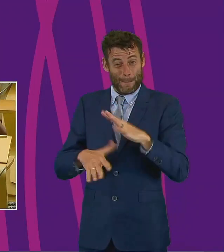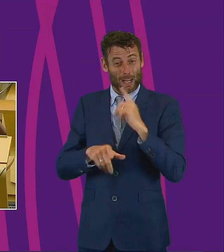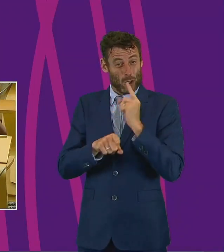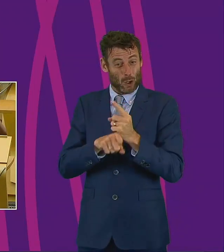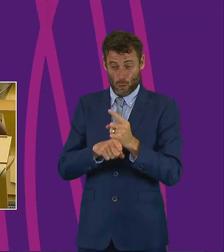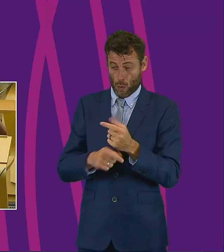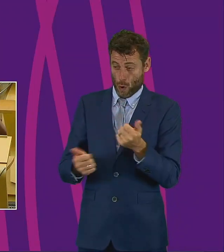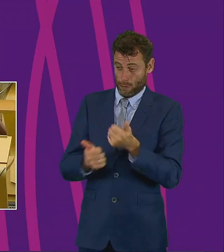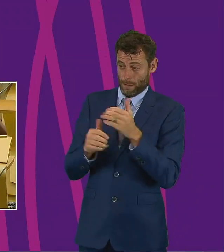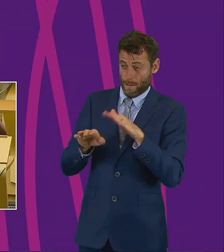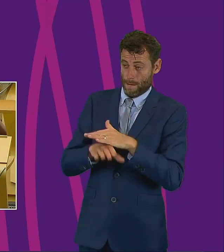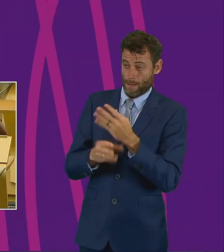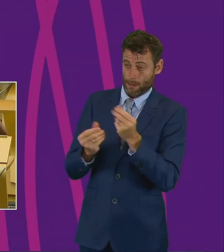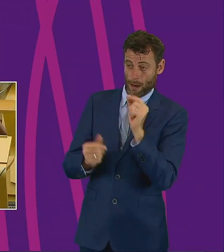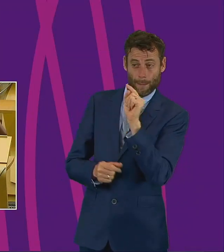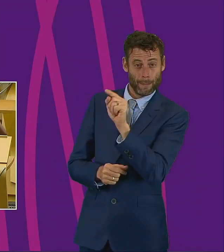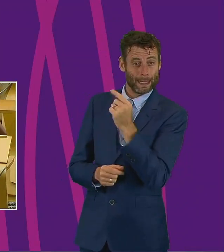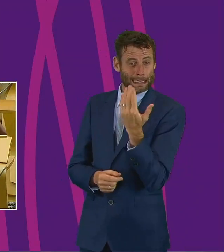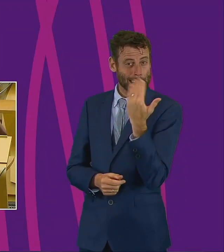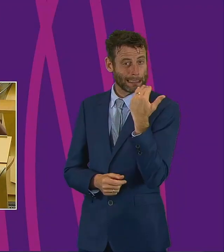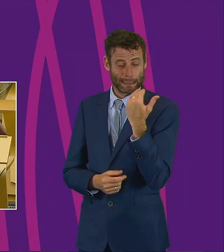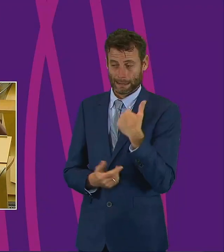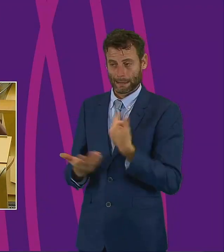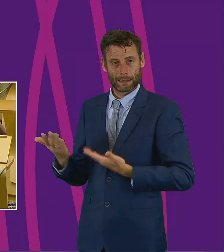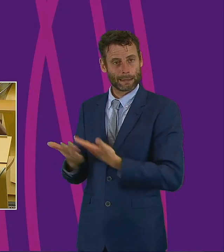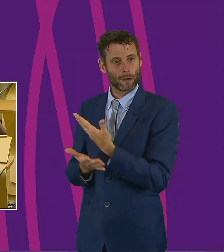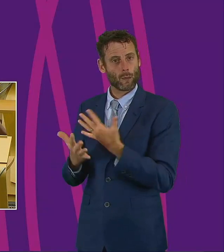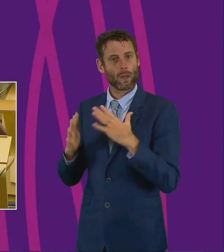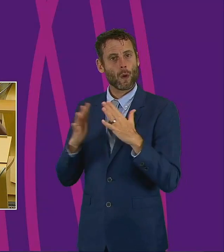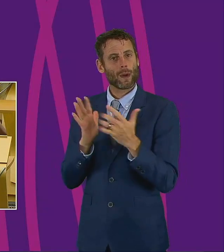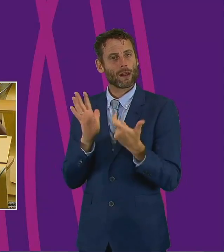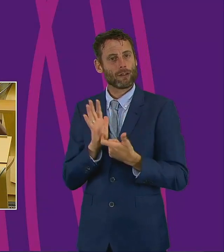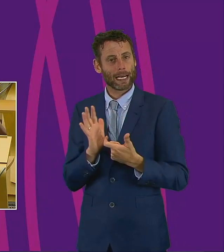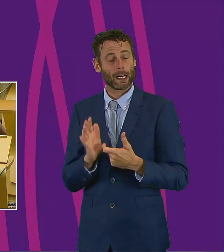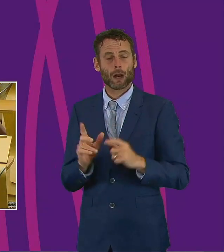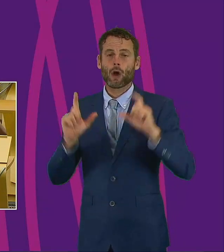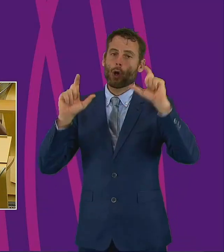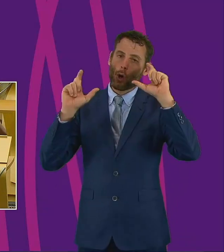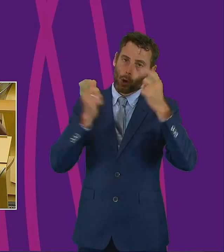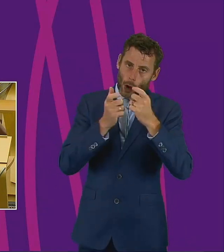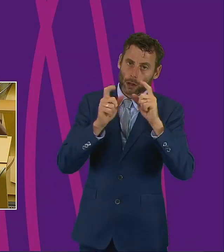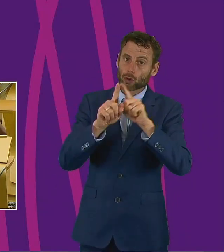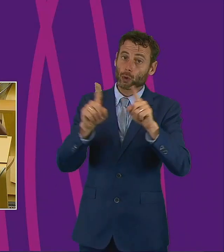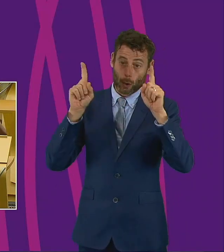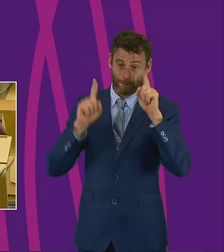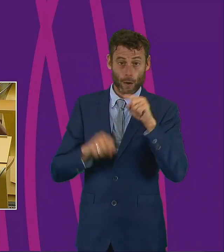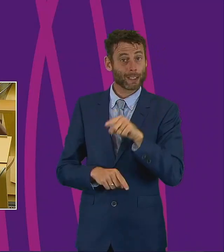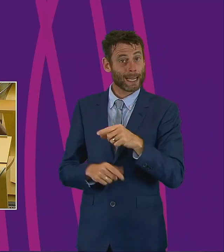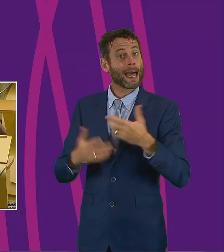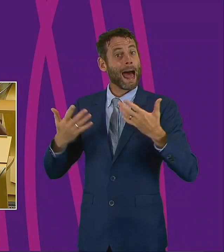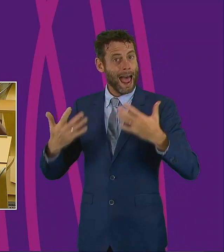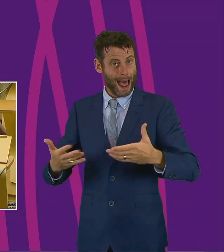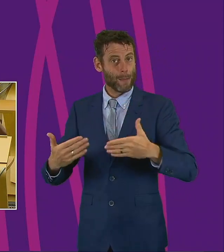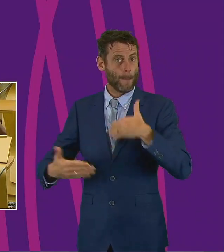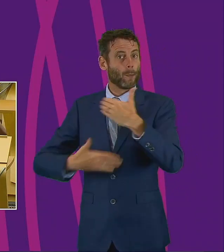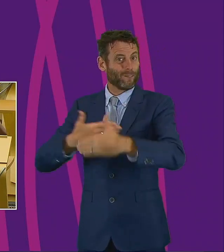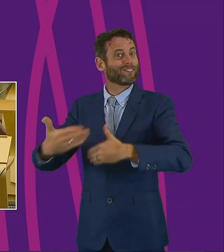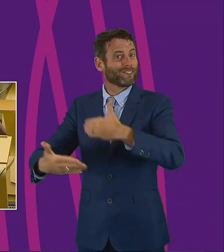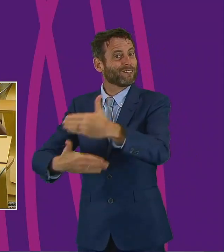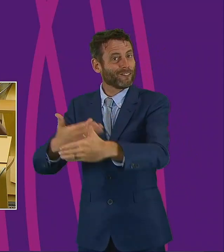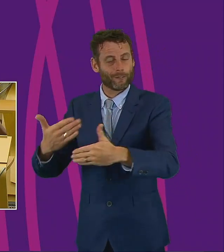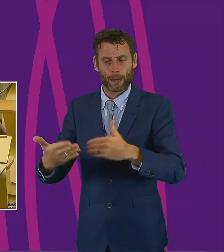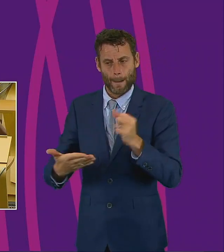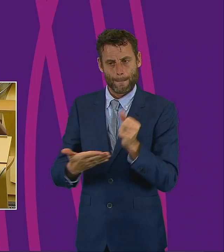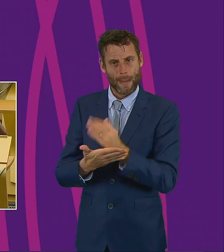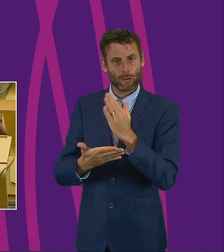this content in my exchange with Willie Rennie, but colleges and universities are already working to ensure a safe environment